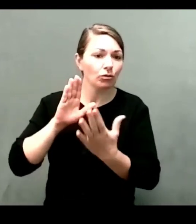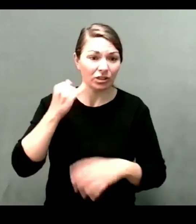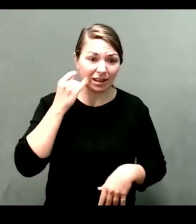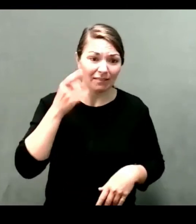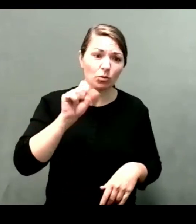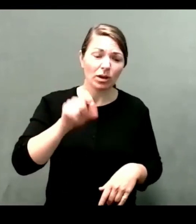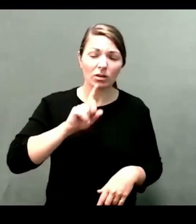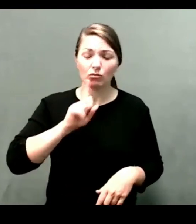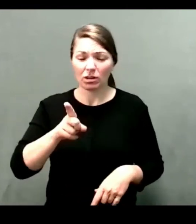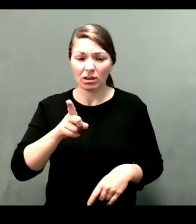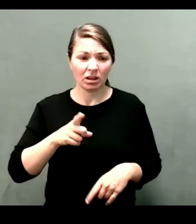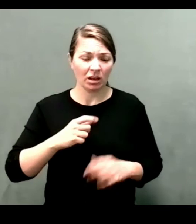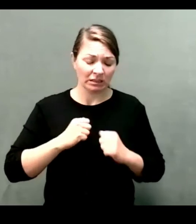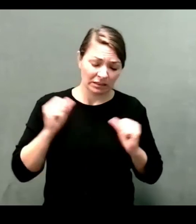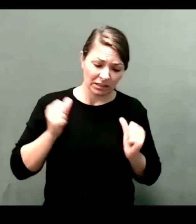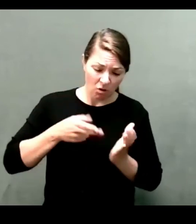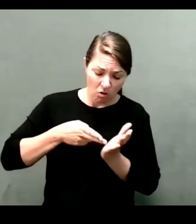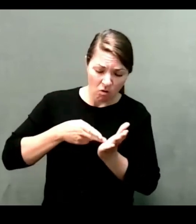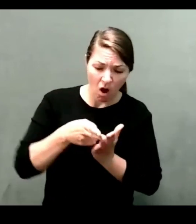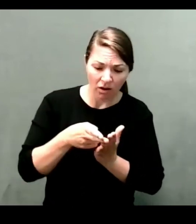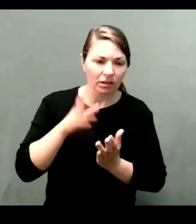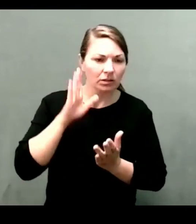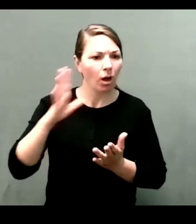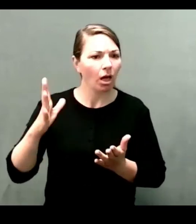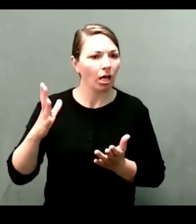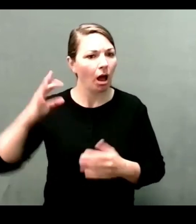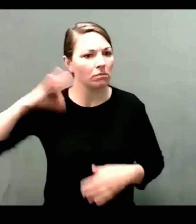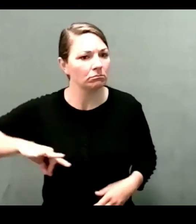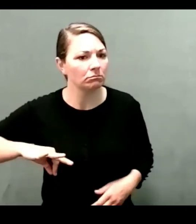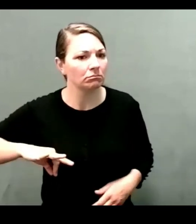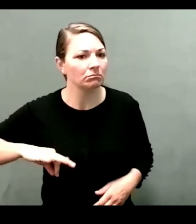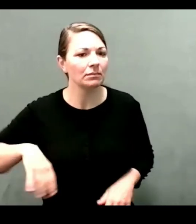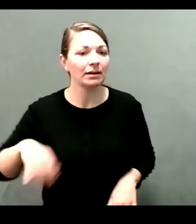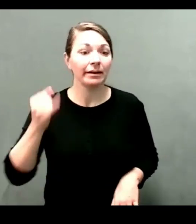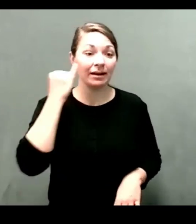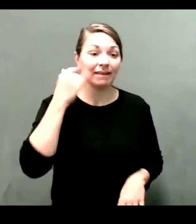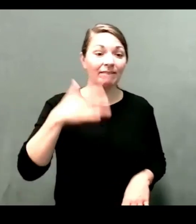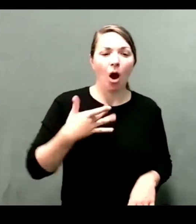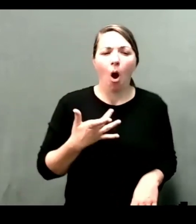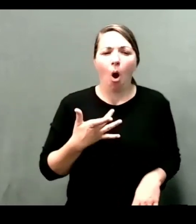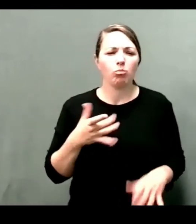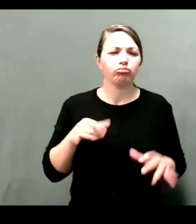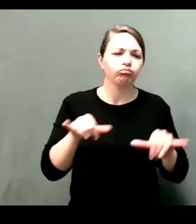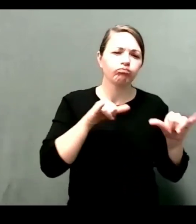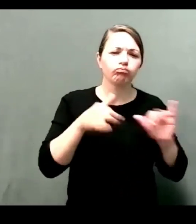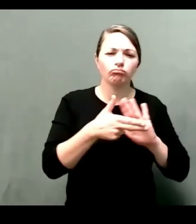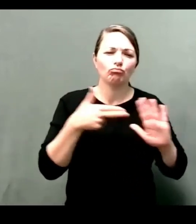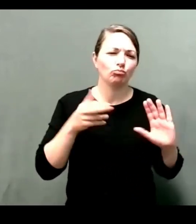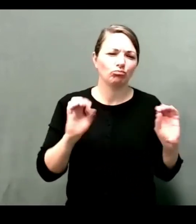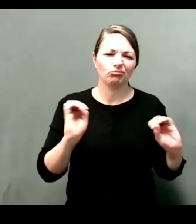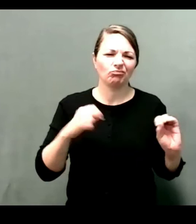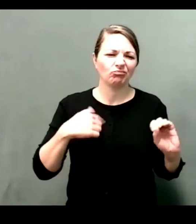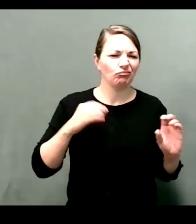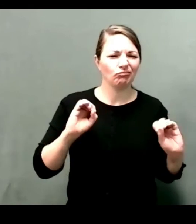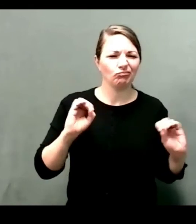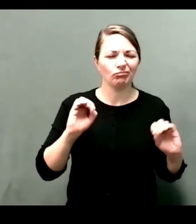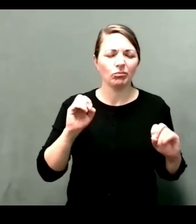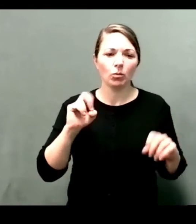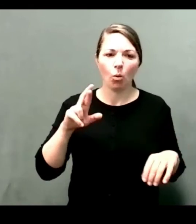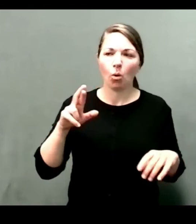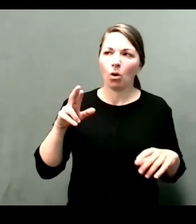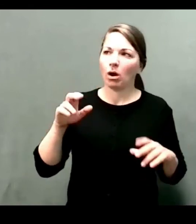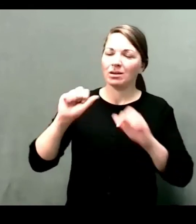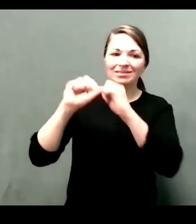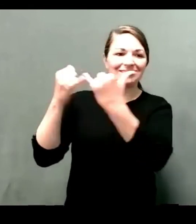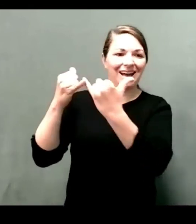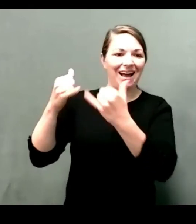going to get a lot more out of this discussion than if we, try to pretend like there aren't stereotypes and biases that exist in our society. We know there are, right? We know that